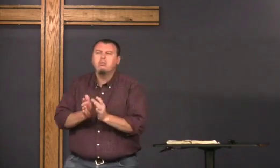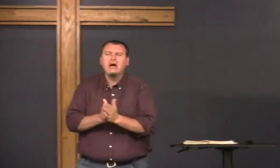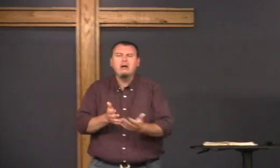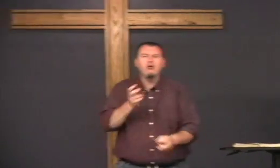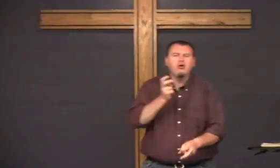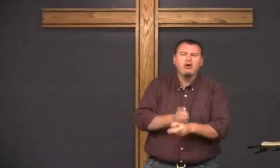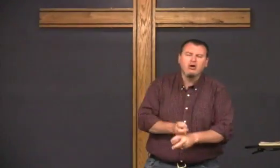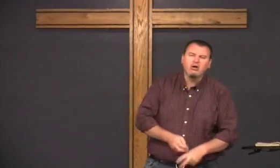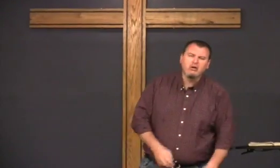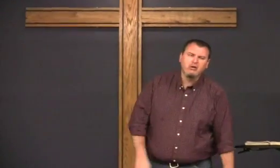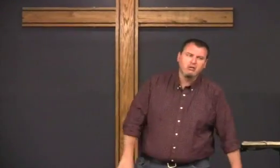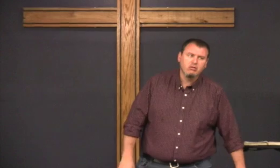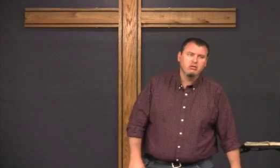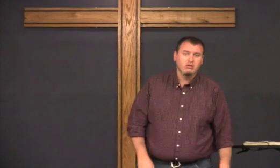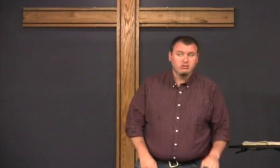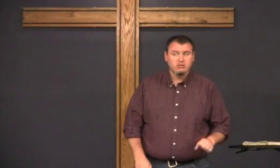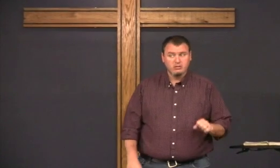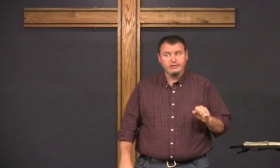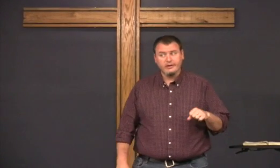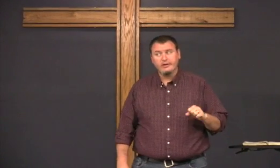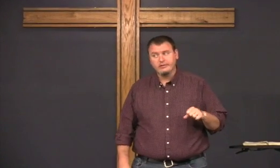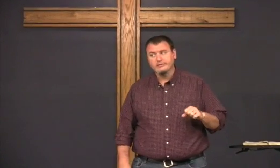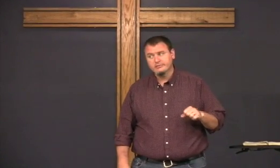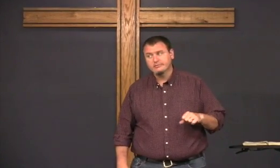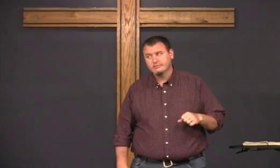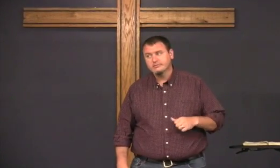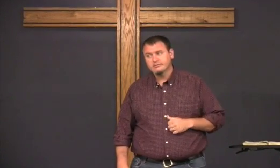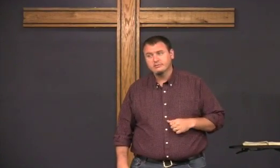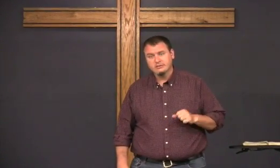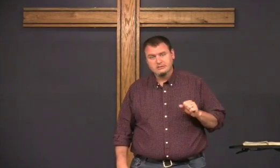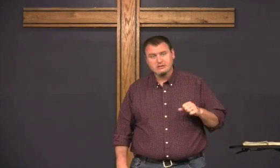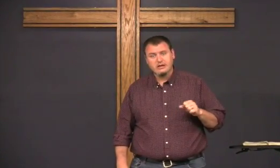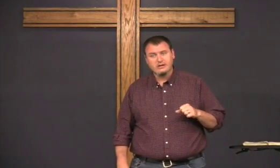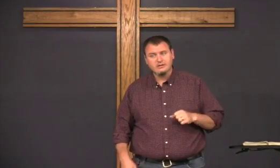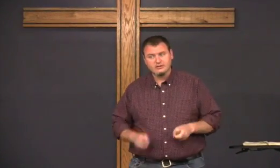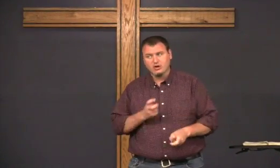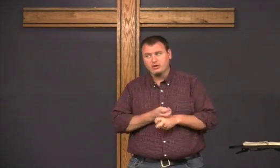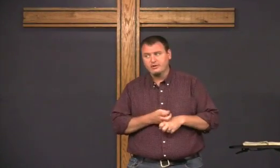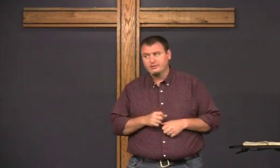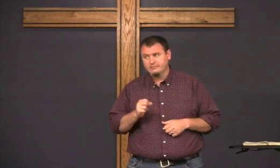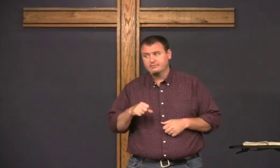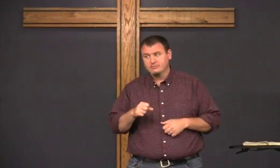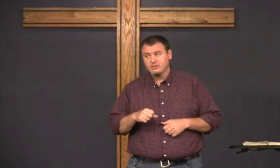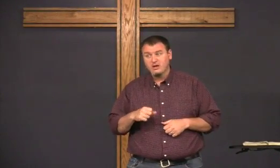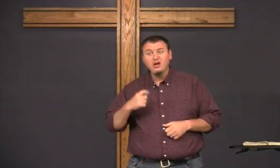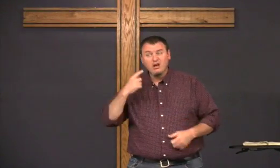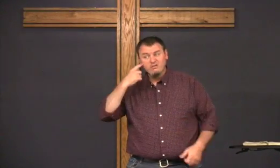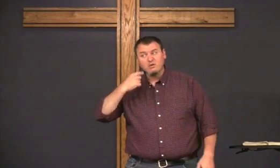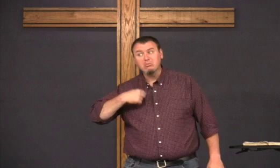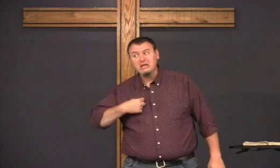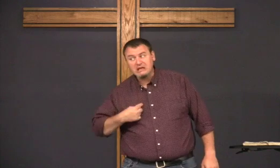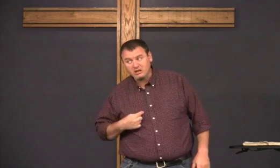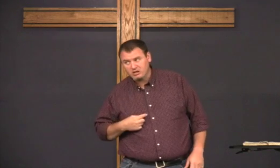Bible hard. Yeah. Yeah, it's hard. Read